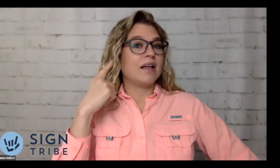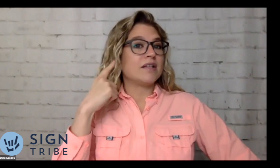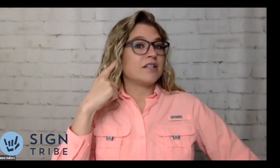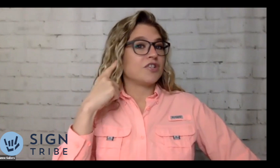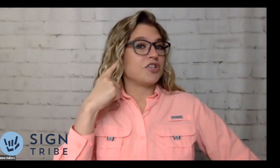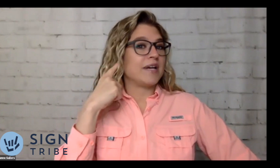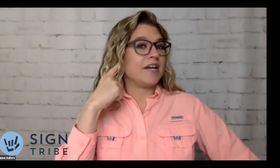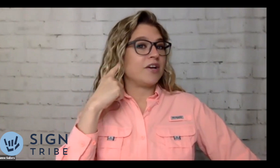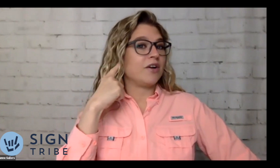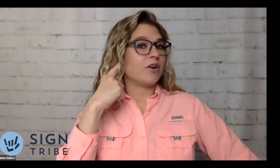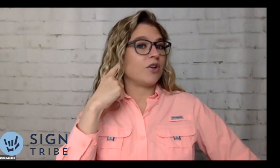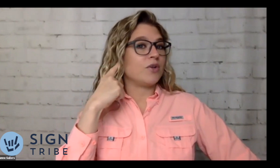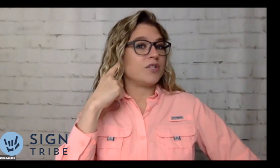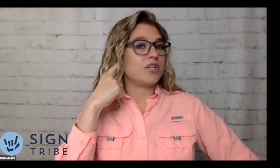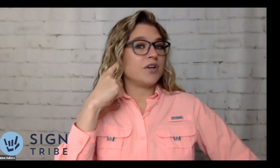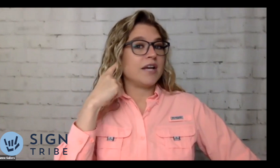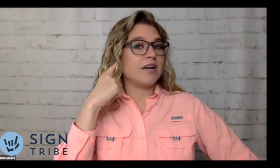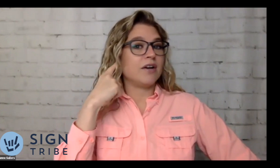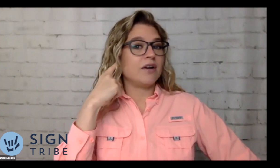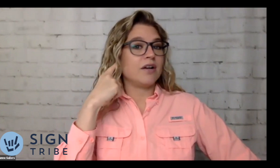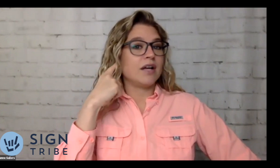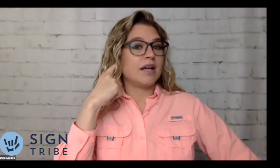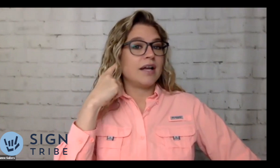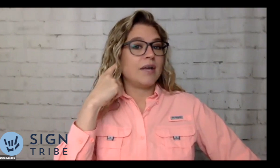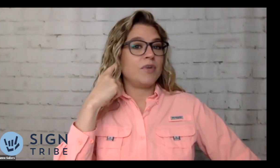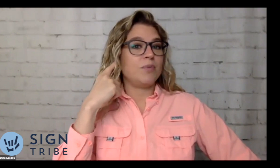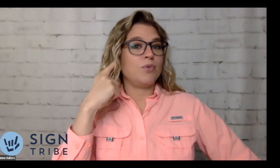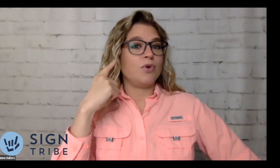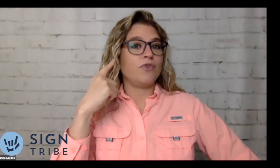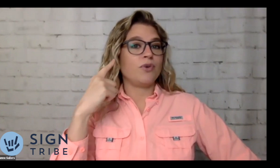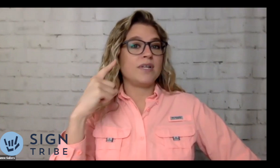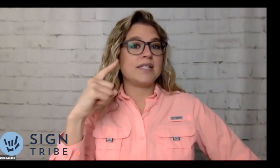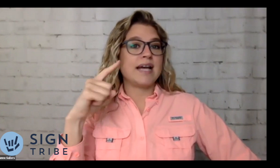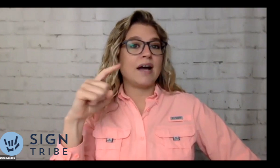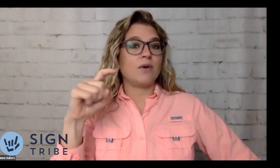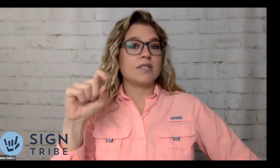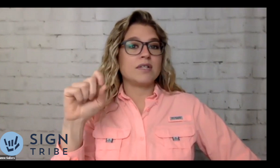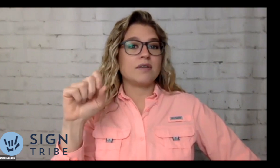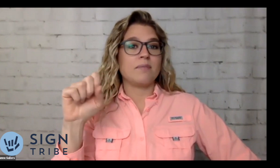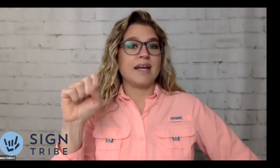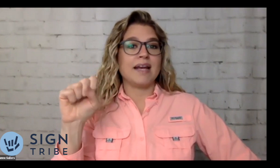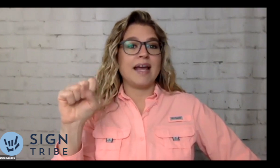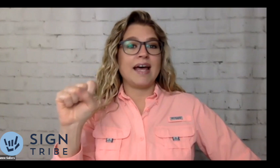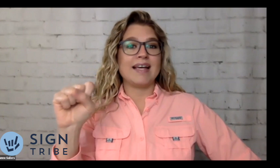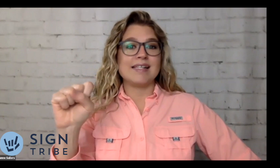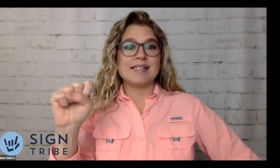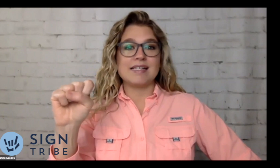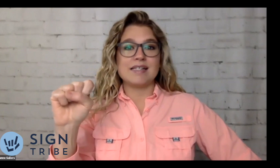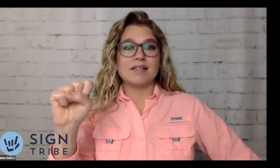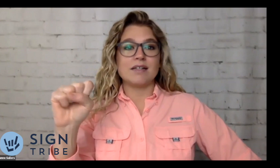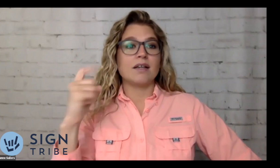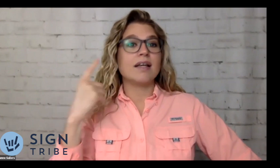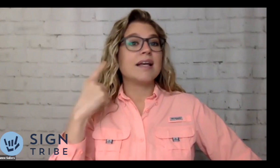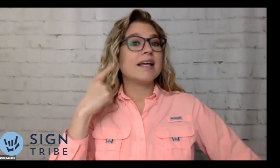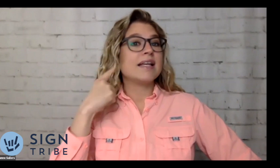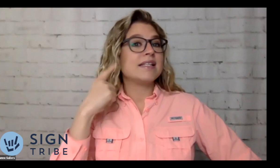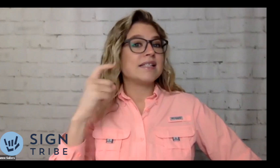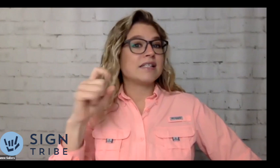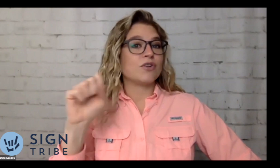touch your ear or close to your ear, and when you move your wrist out, make an S. Silver,